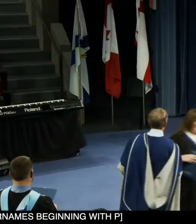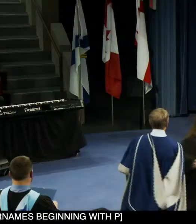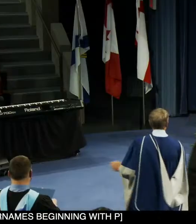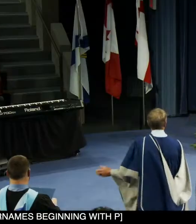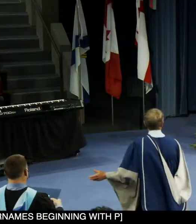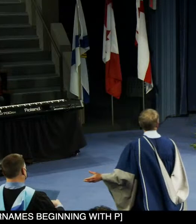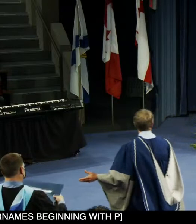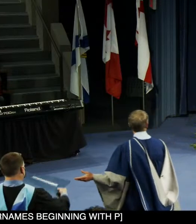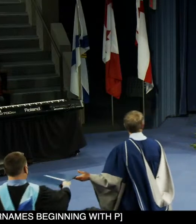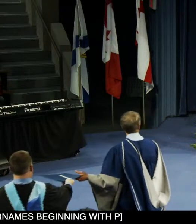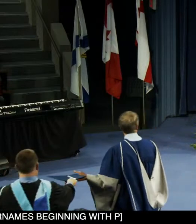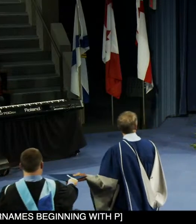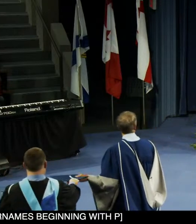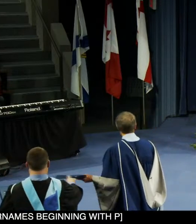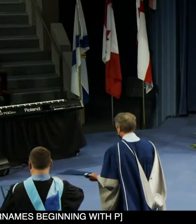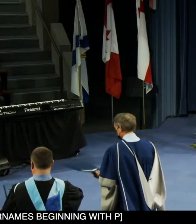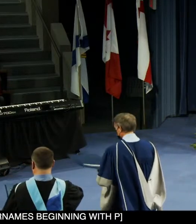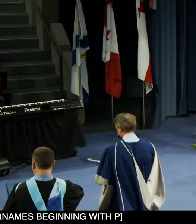Emily Pomeroy.